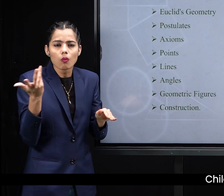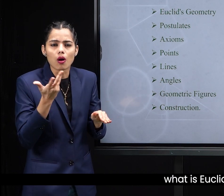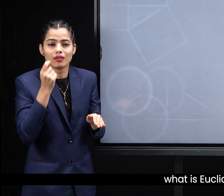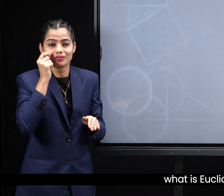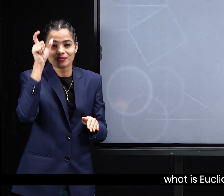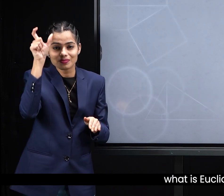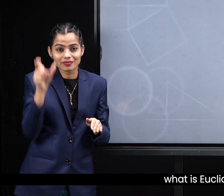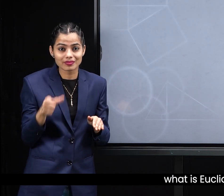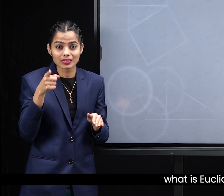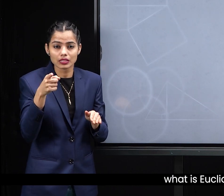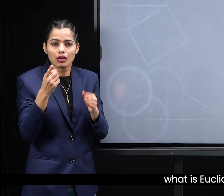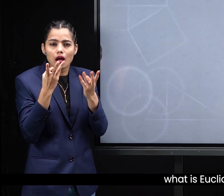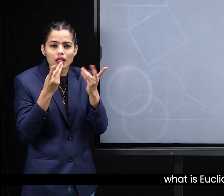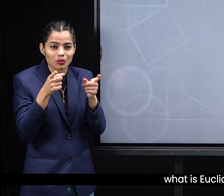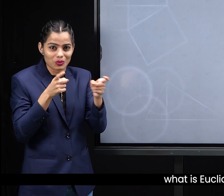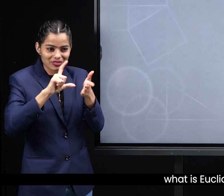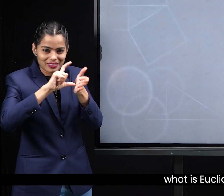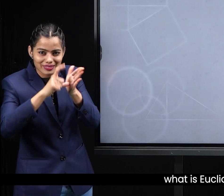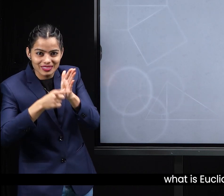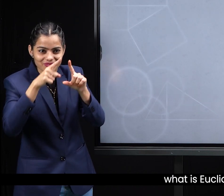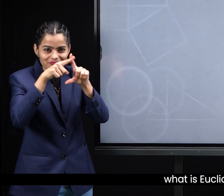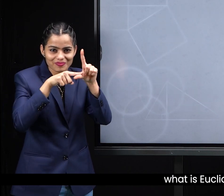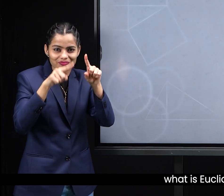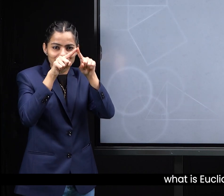Children, what is Euclid's geometry?